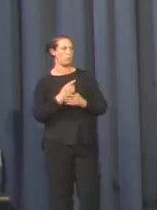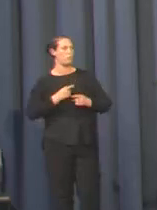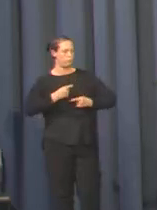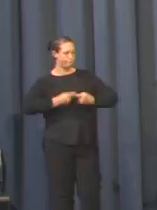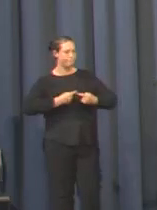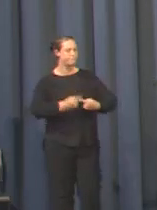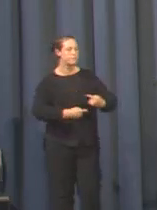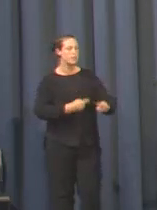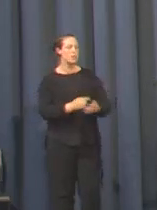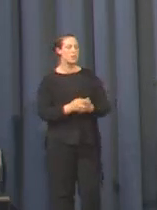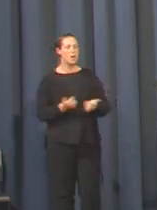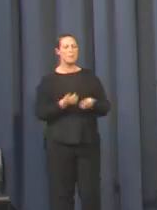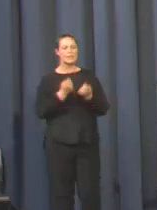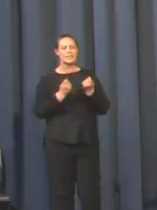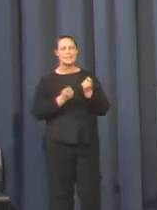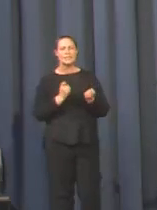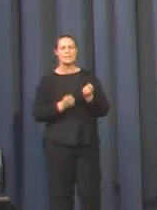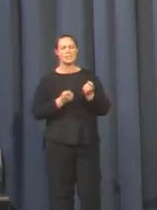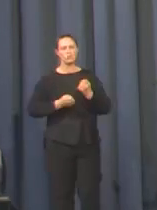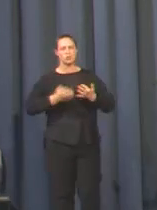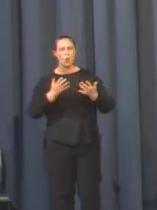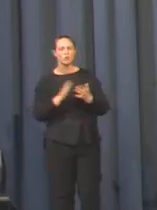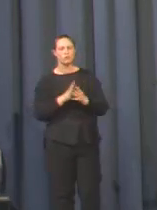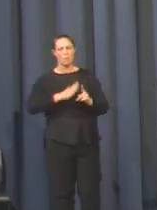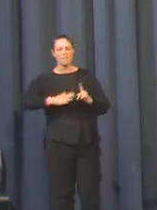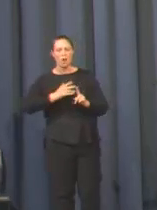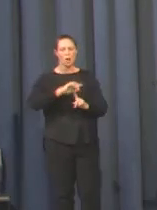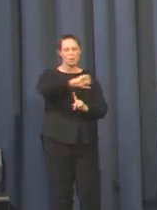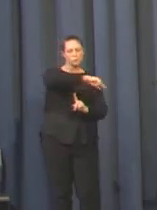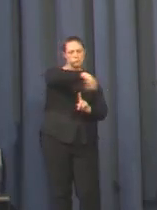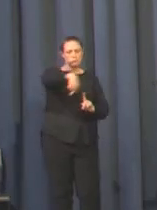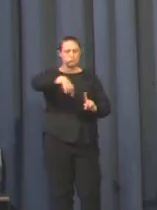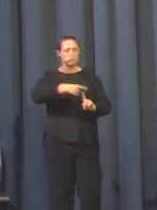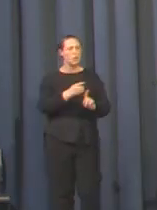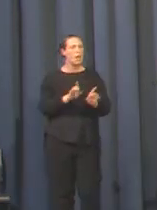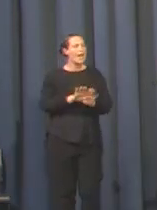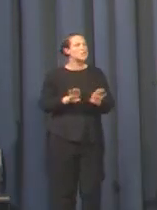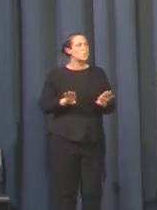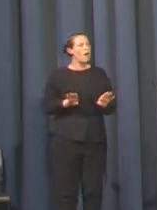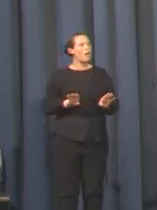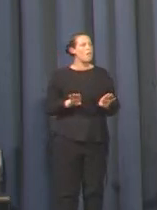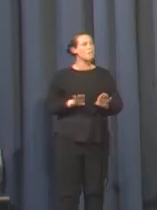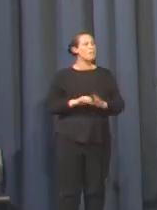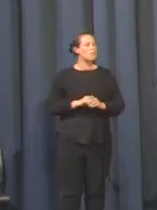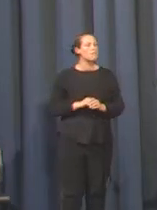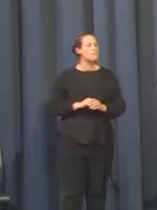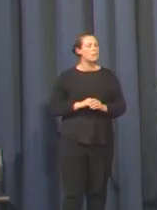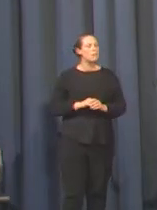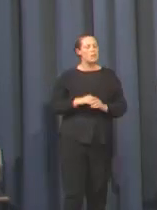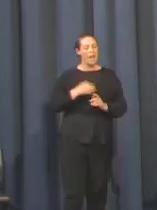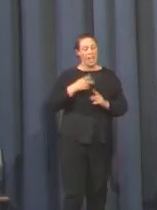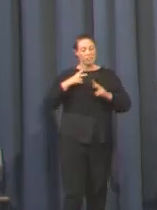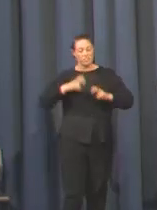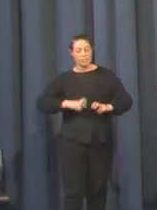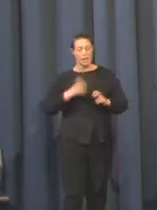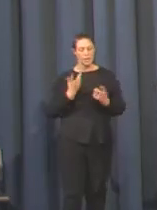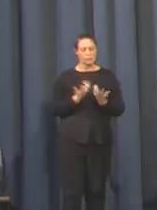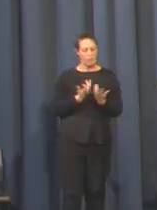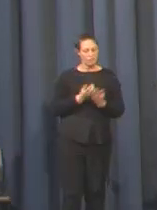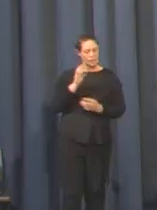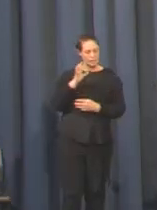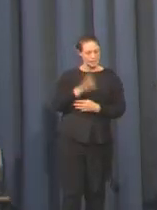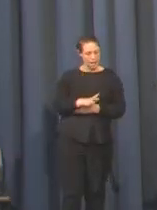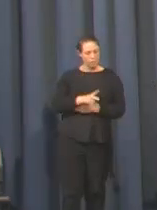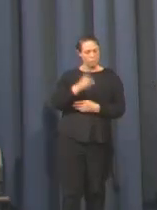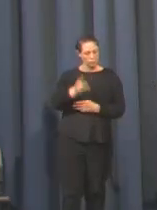whole bunch of test results from the environment around it and observations around the landfill itself. What we found